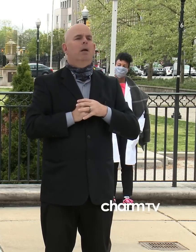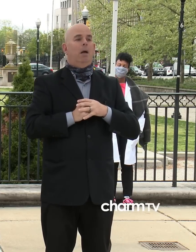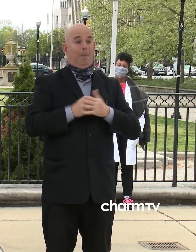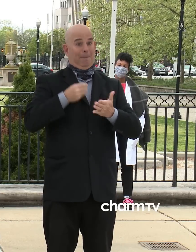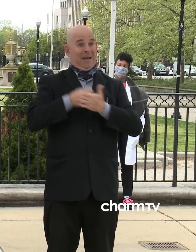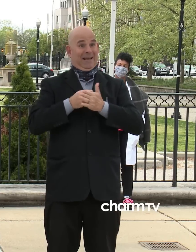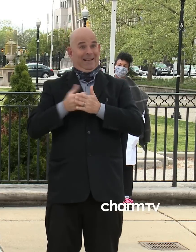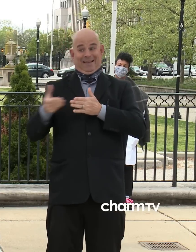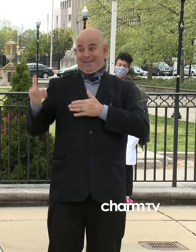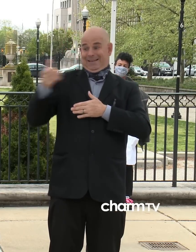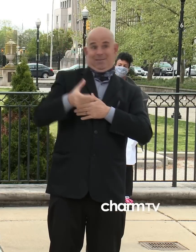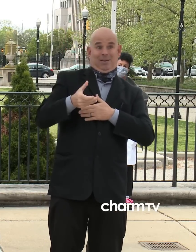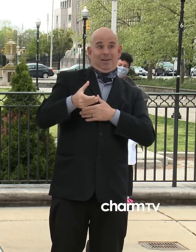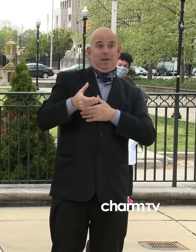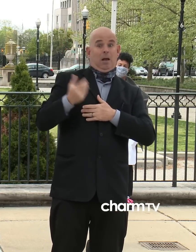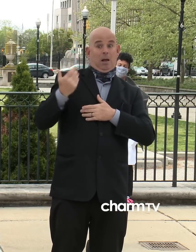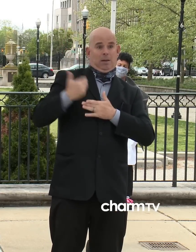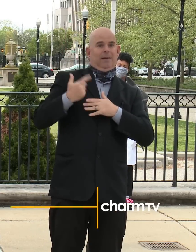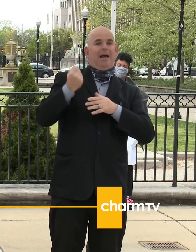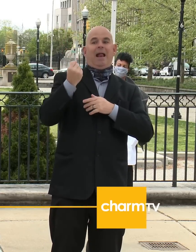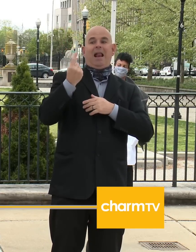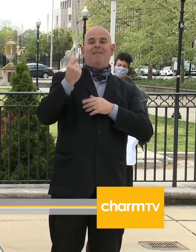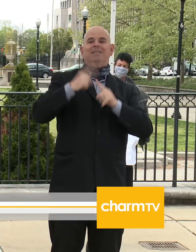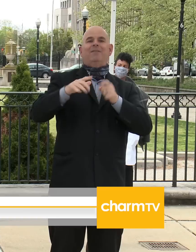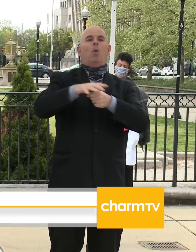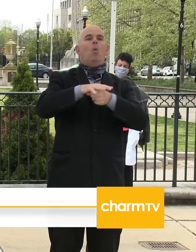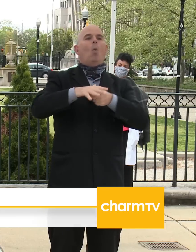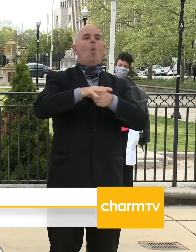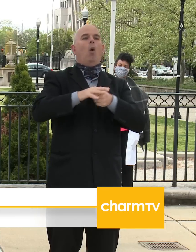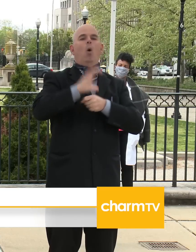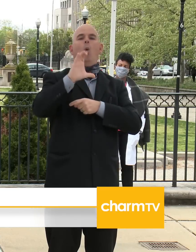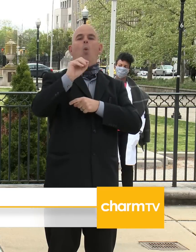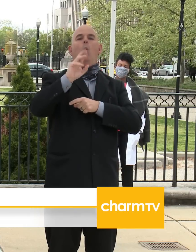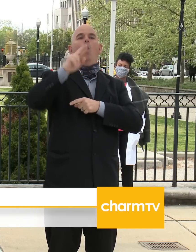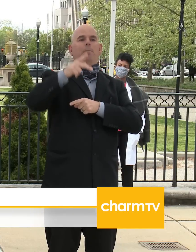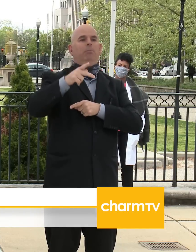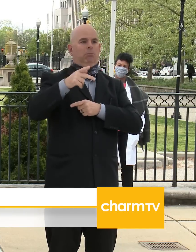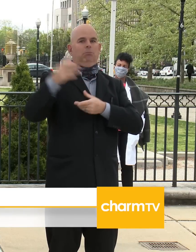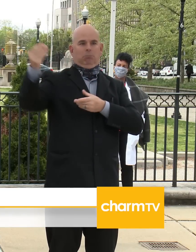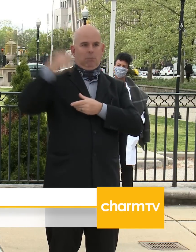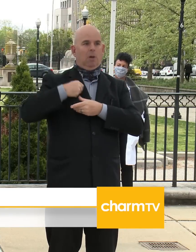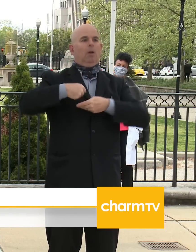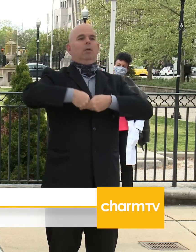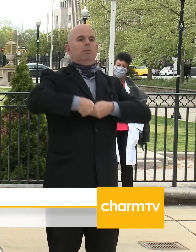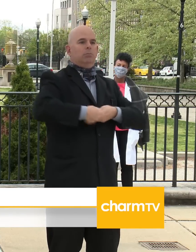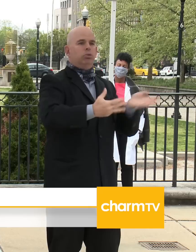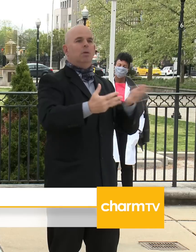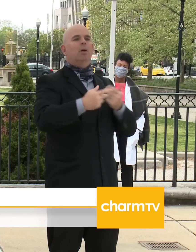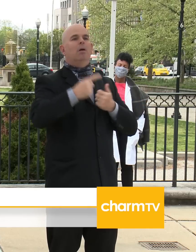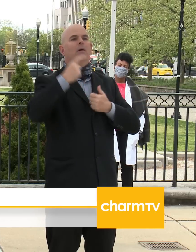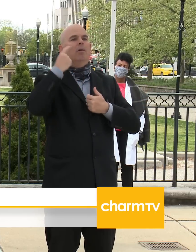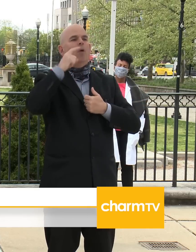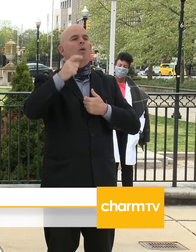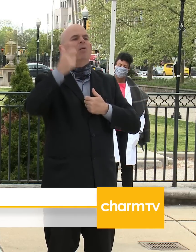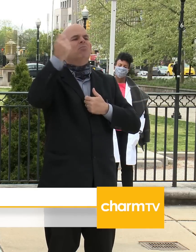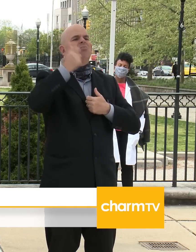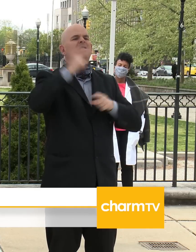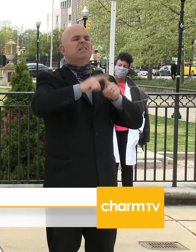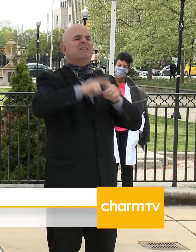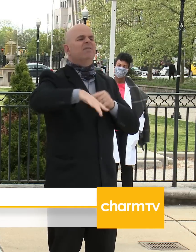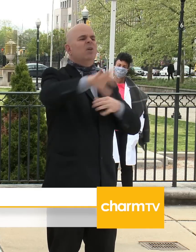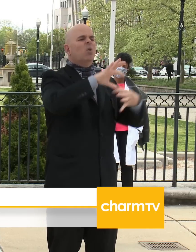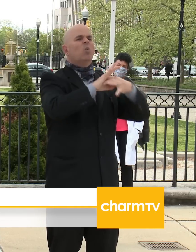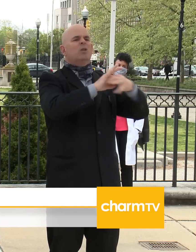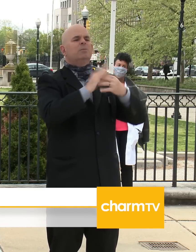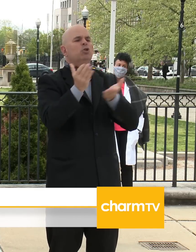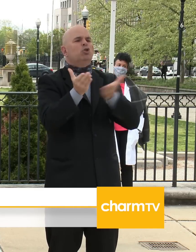local corporations to administer small grants to community organizations to reach children and seniors